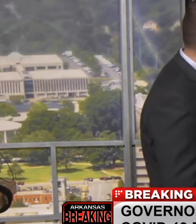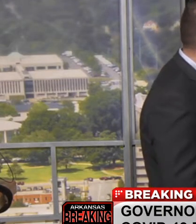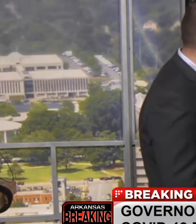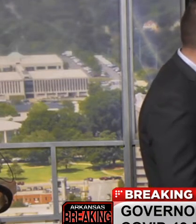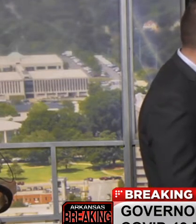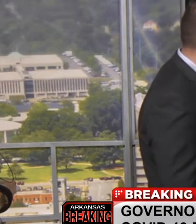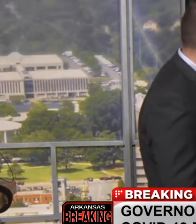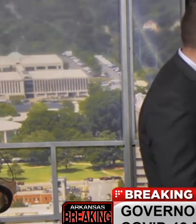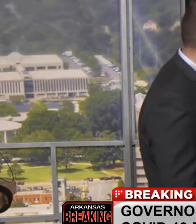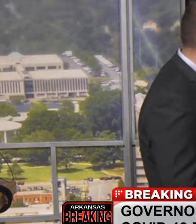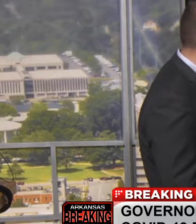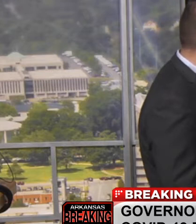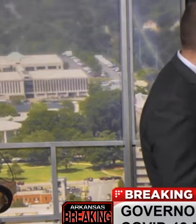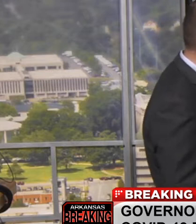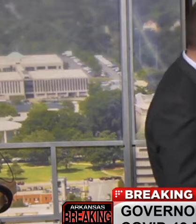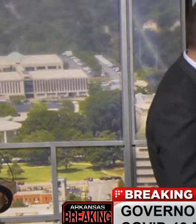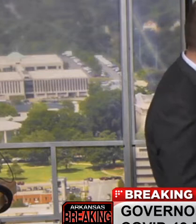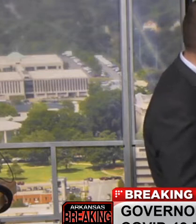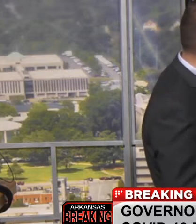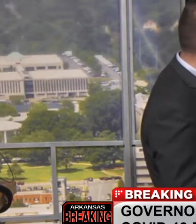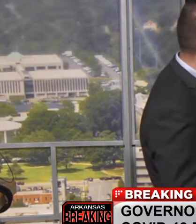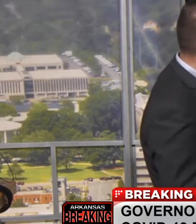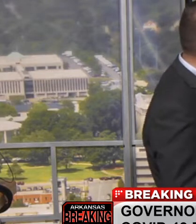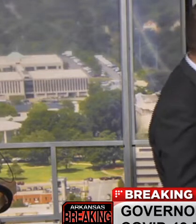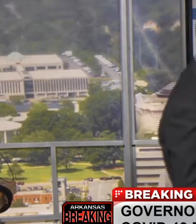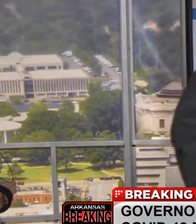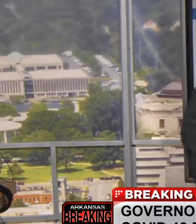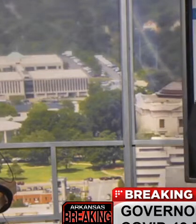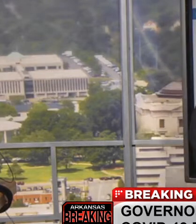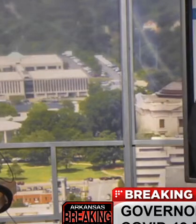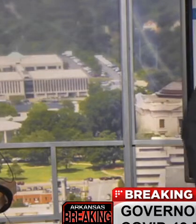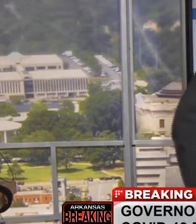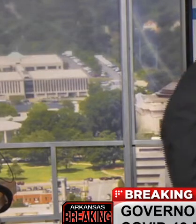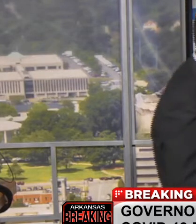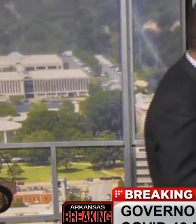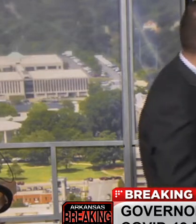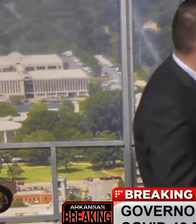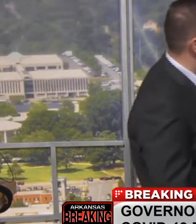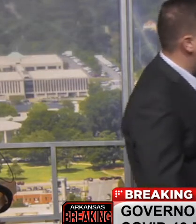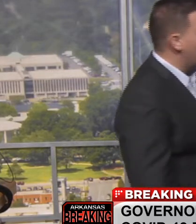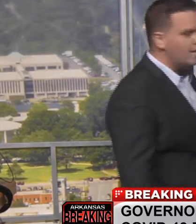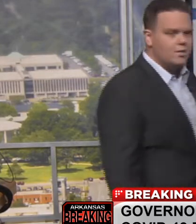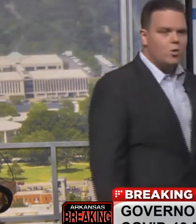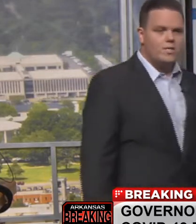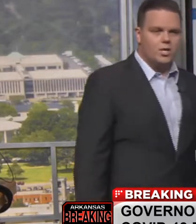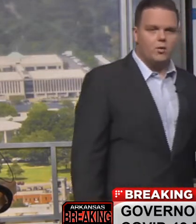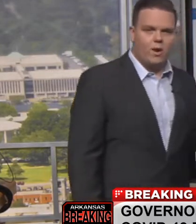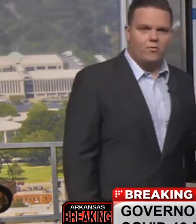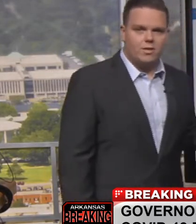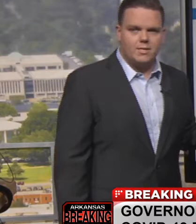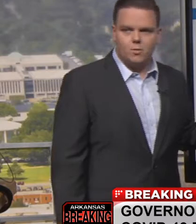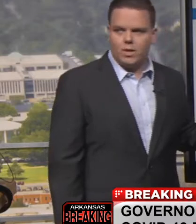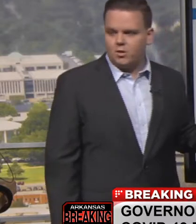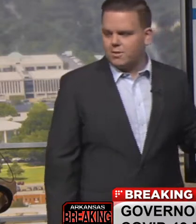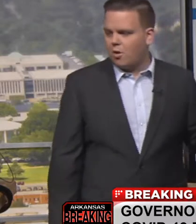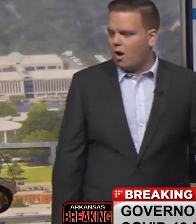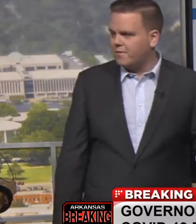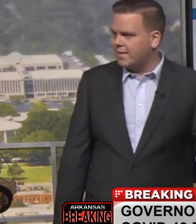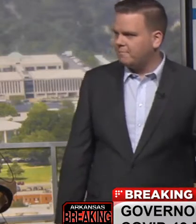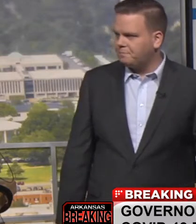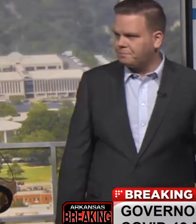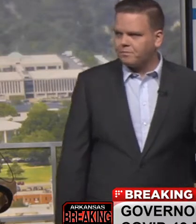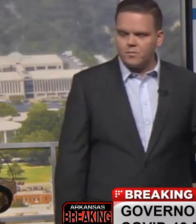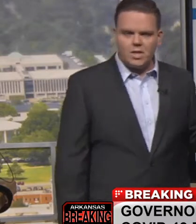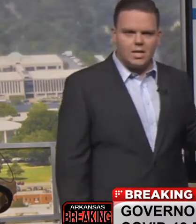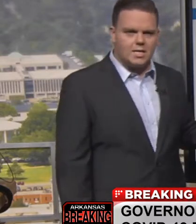282, probable cases 78, but a total number of 360 active cases. So this is always a good reference. We use it